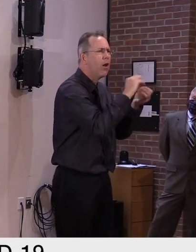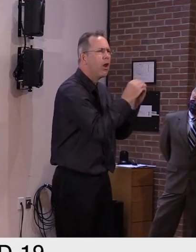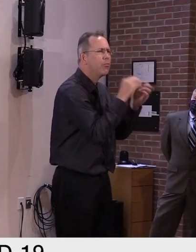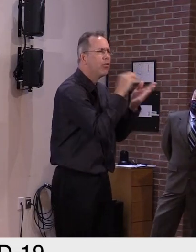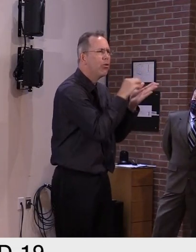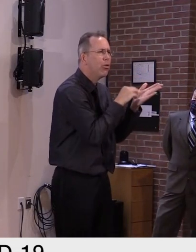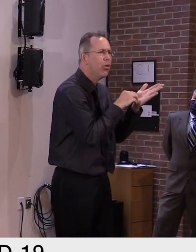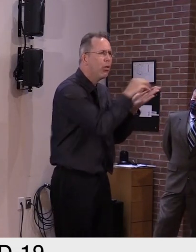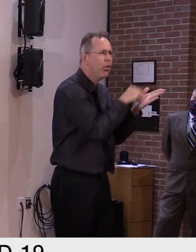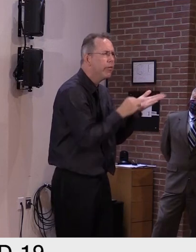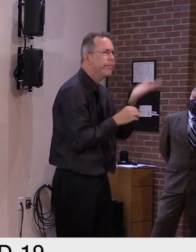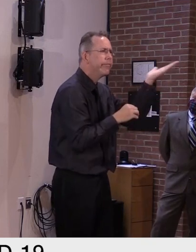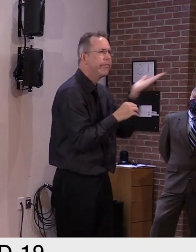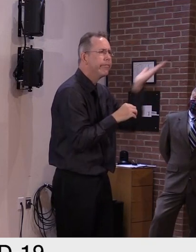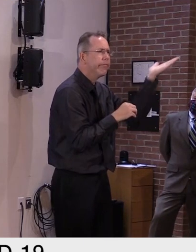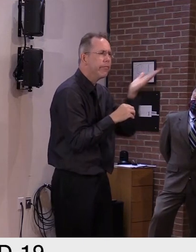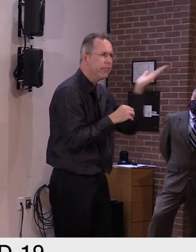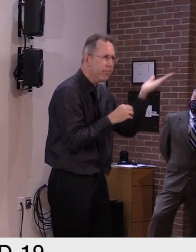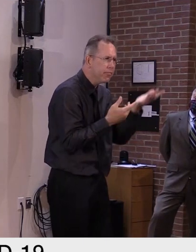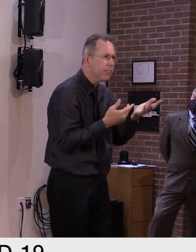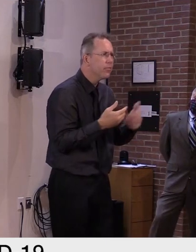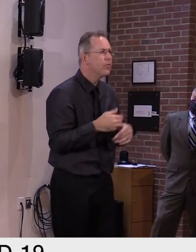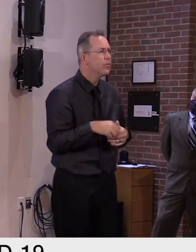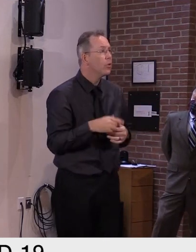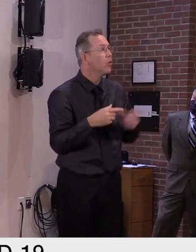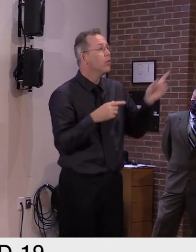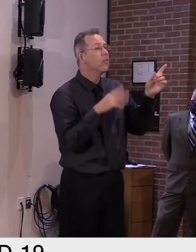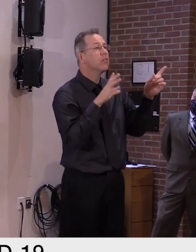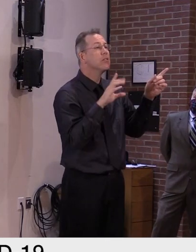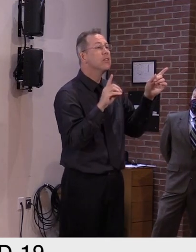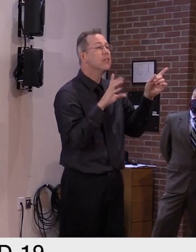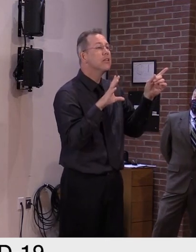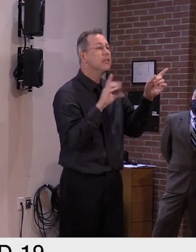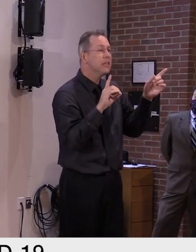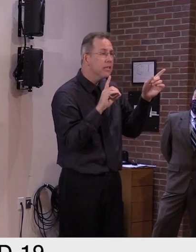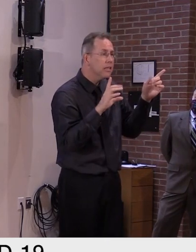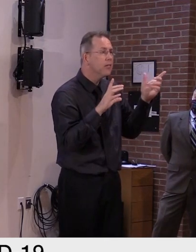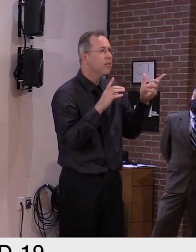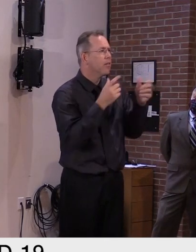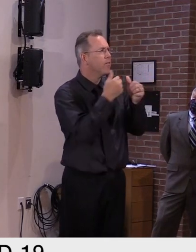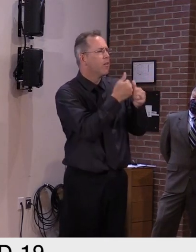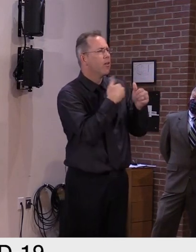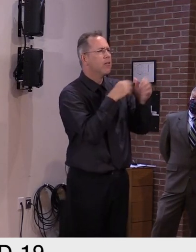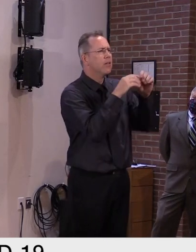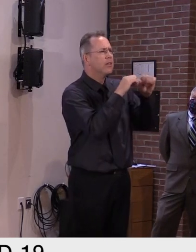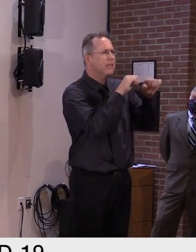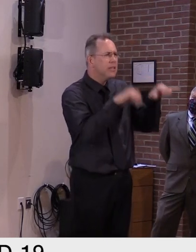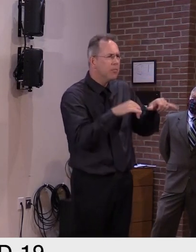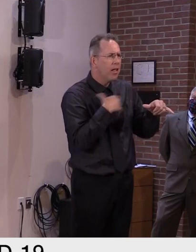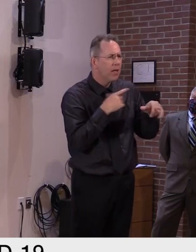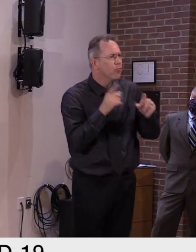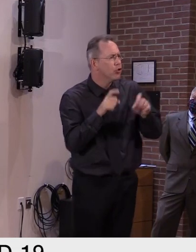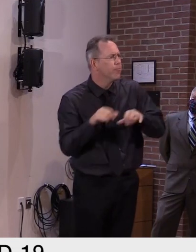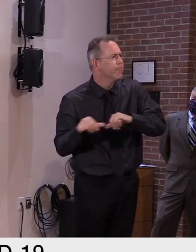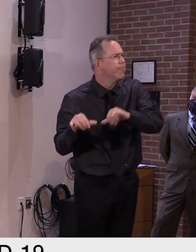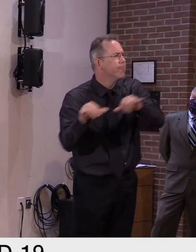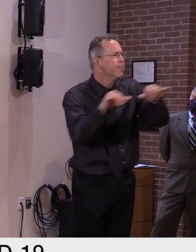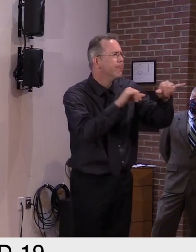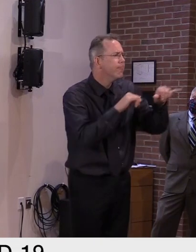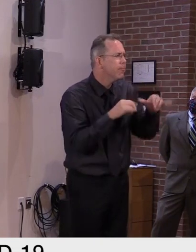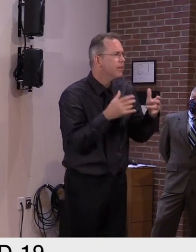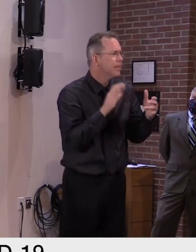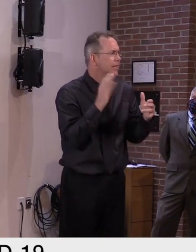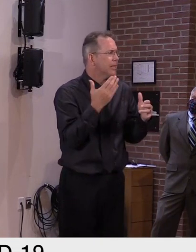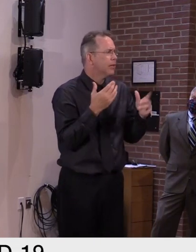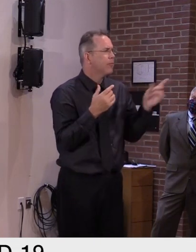recently because they are more apples-to-apples comparison. So if COVID-19 now and Johns Hopkins are moving, sounds like in that direction, then